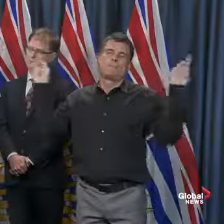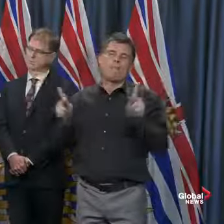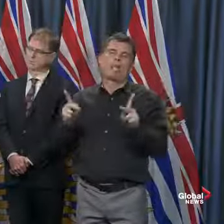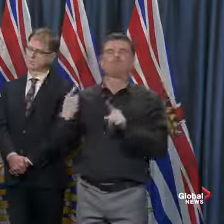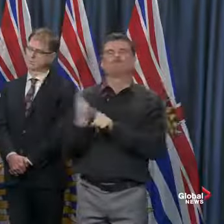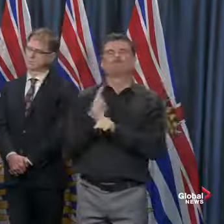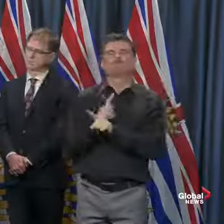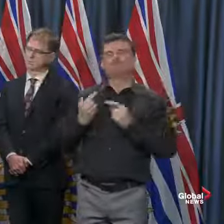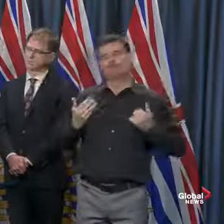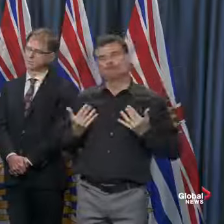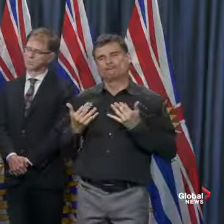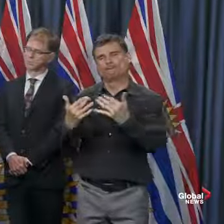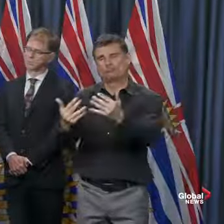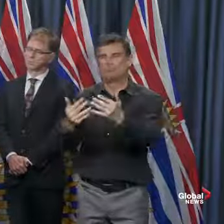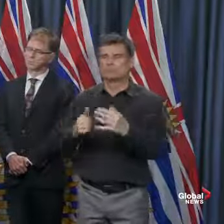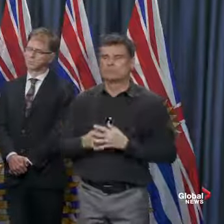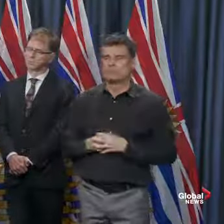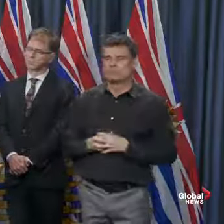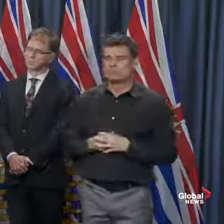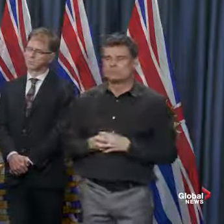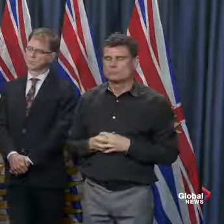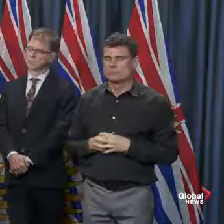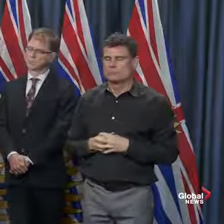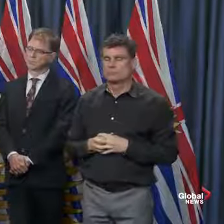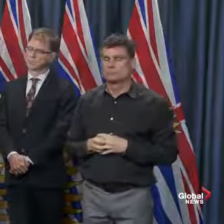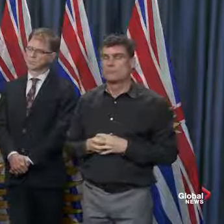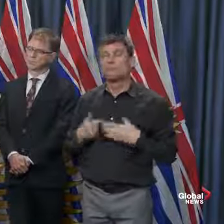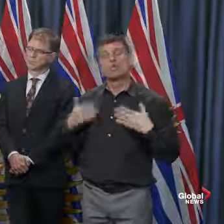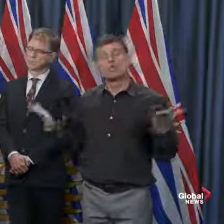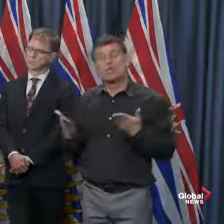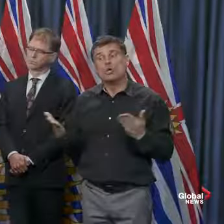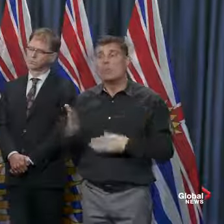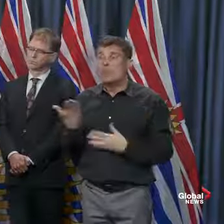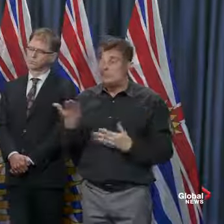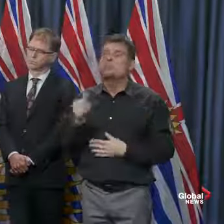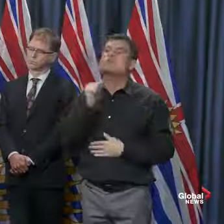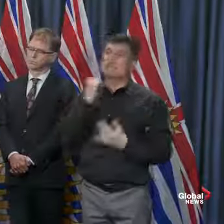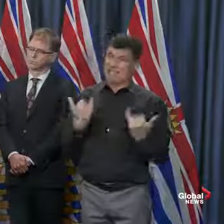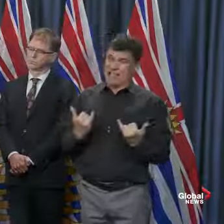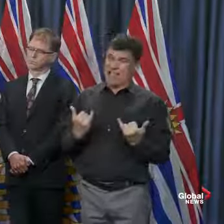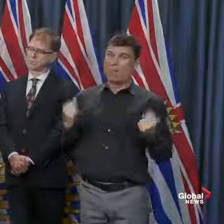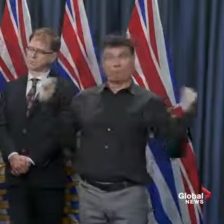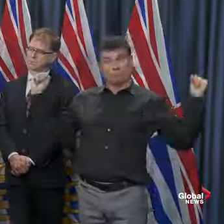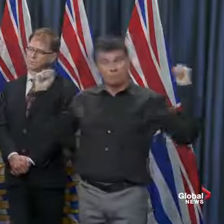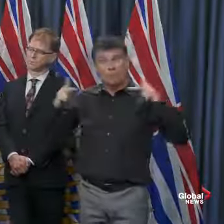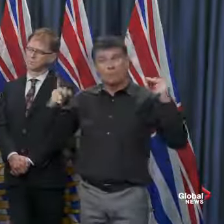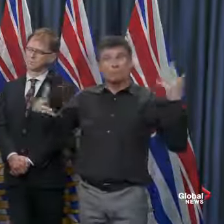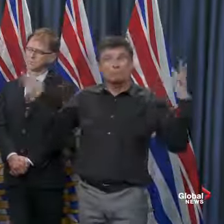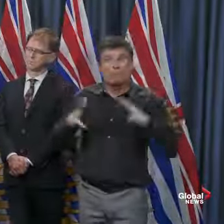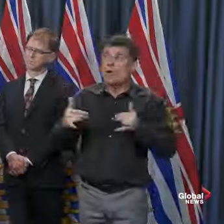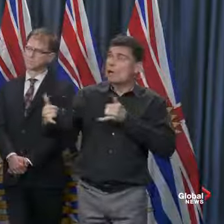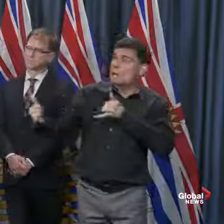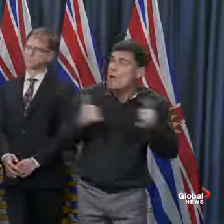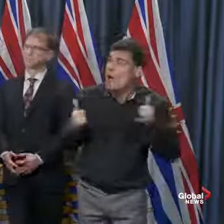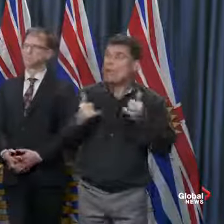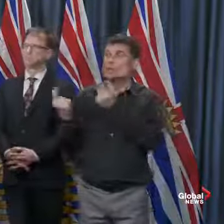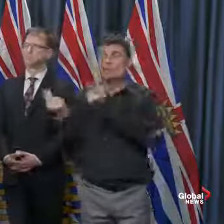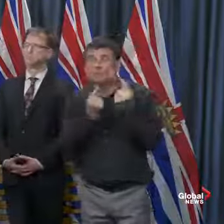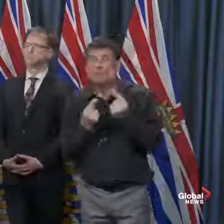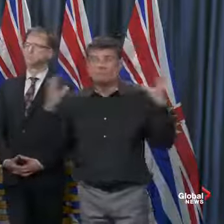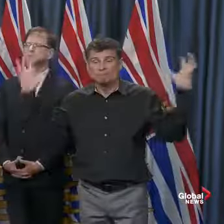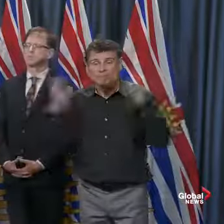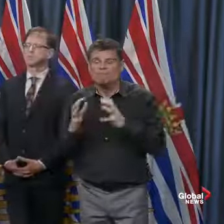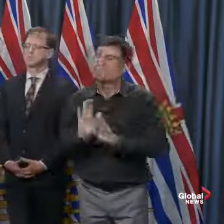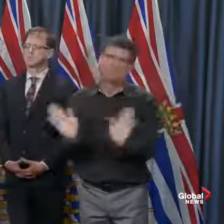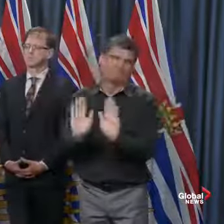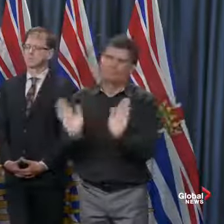one, not to go and congregate, not to have those major events, particularly if you're somebody who is vulnerable to